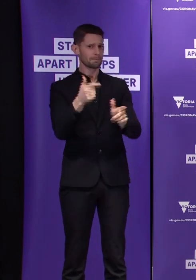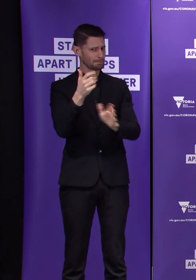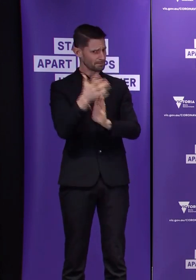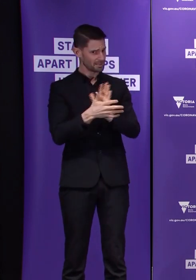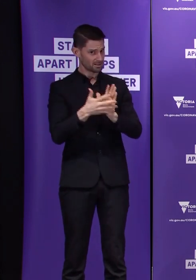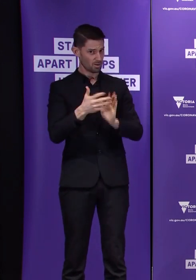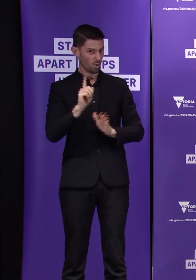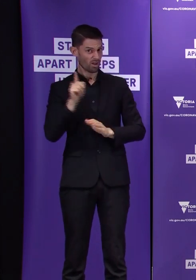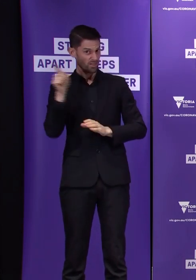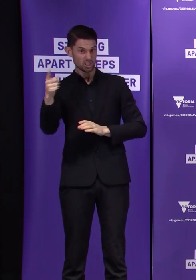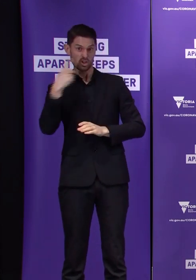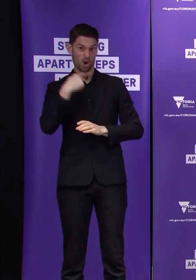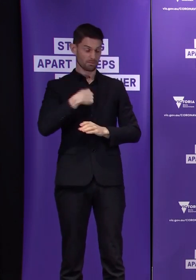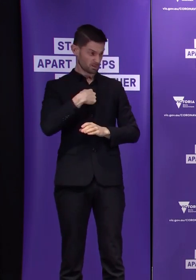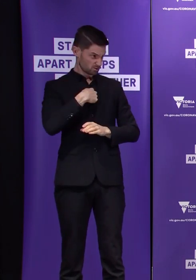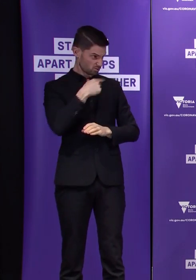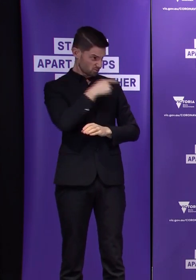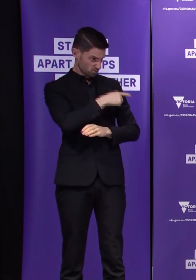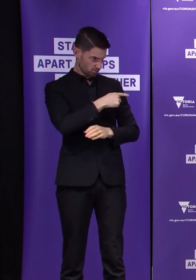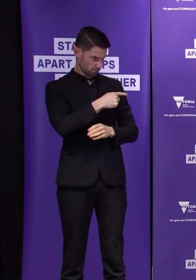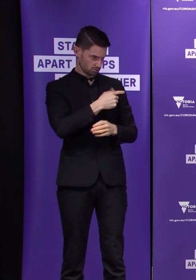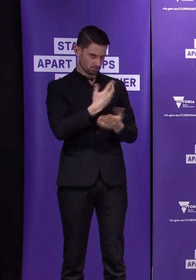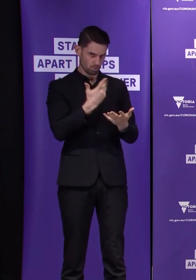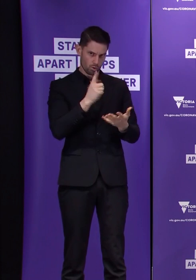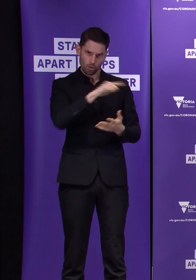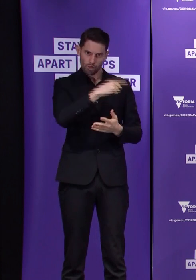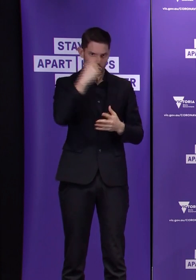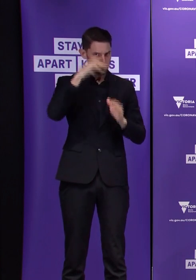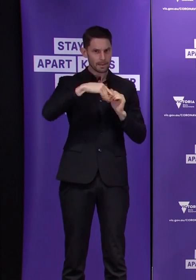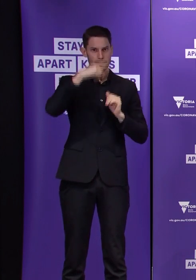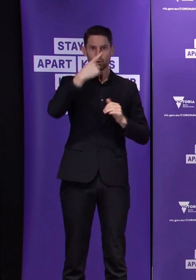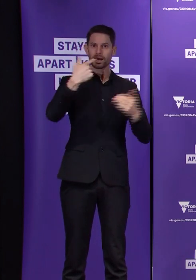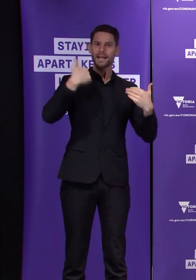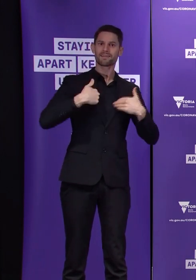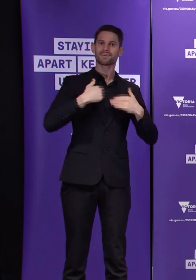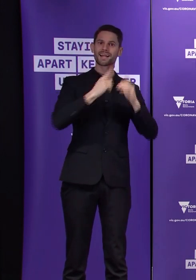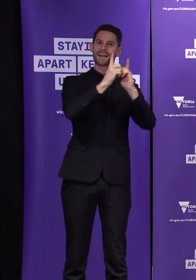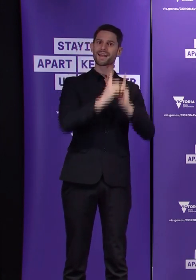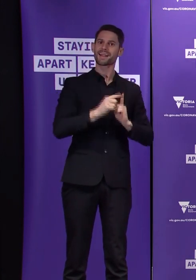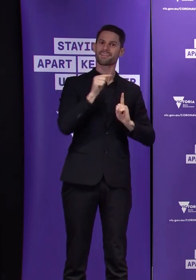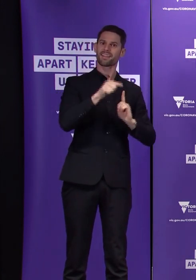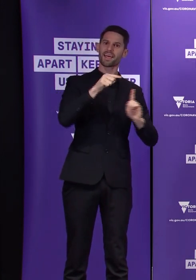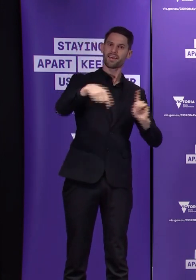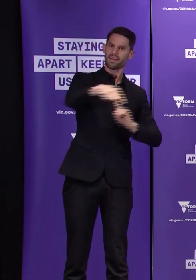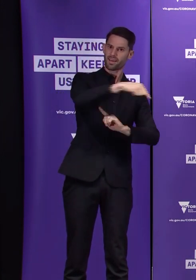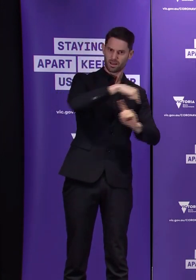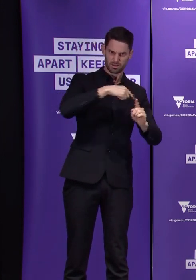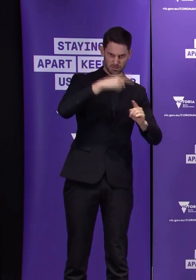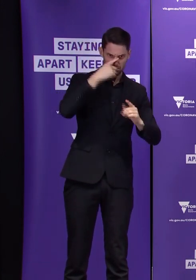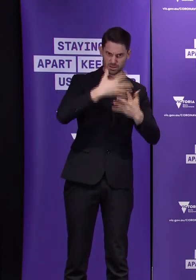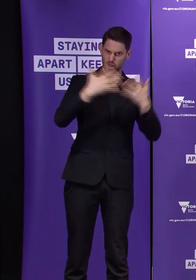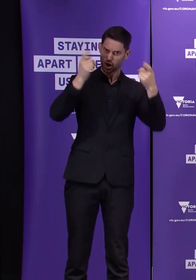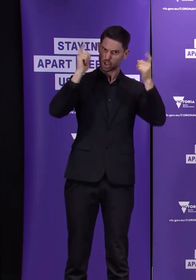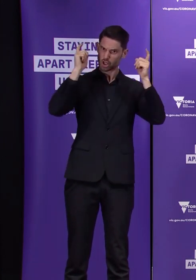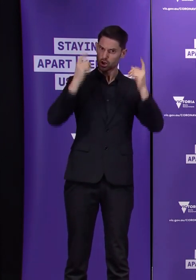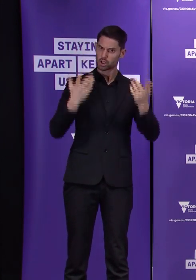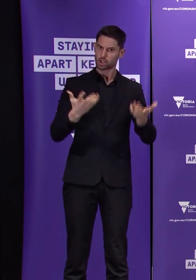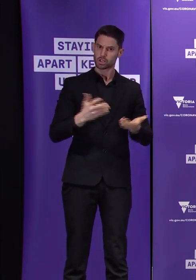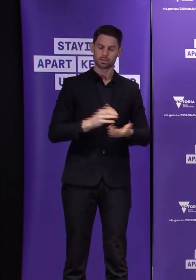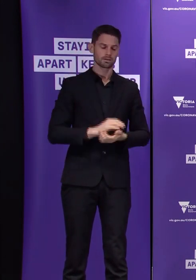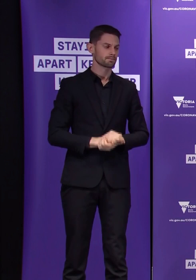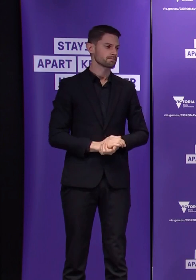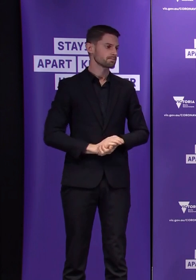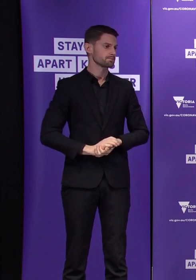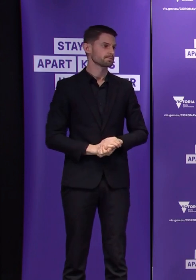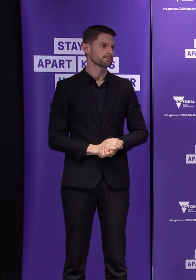surprised at the level of community concern when that's what's going on there? Well, I don't know whether that person is again, I'd always be careful not to